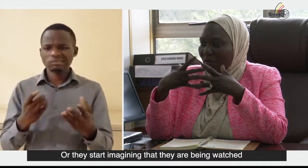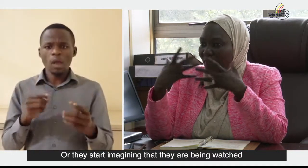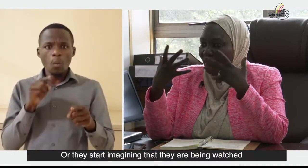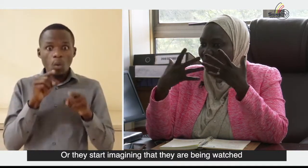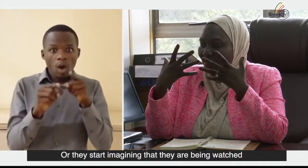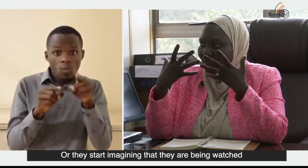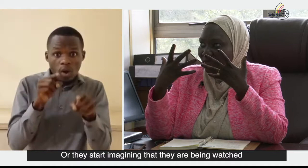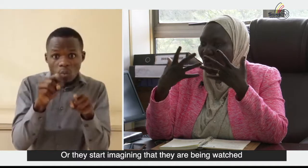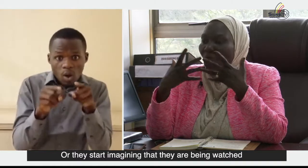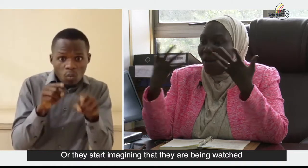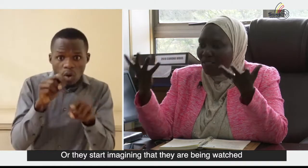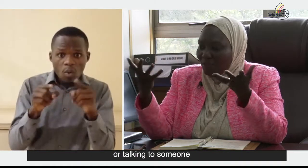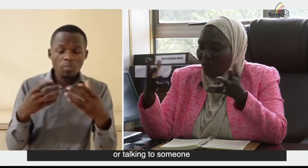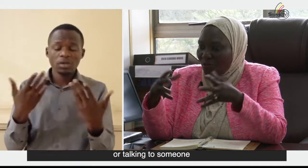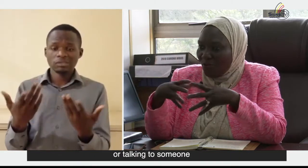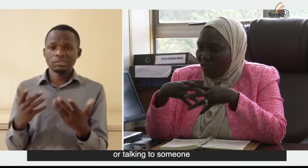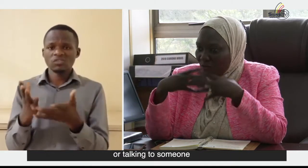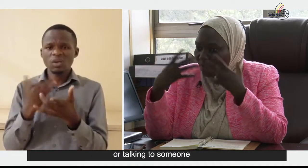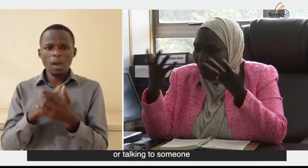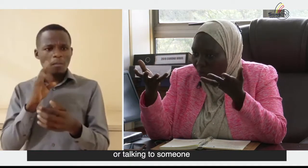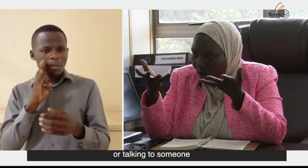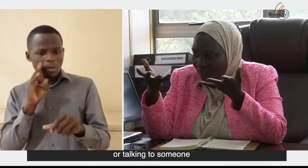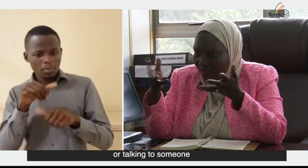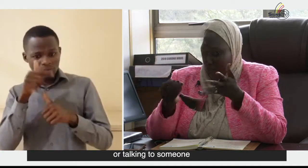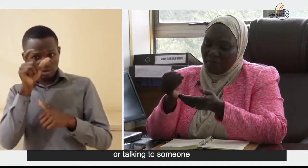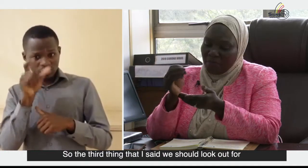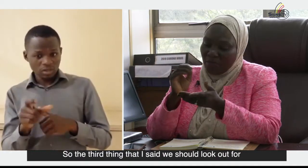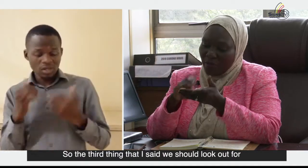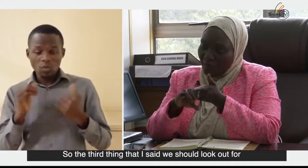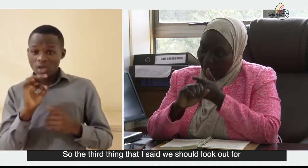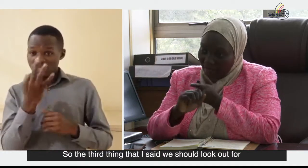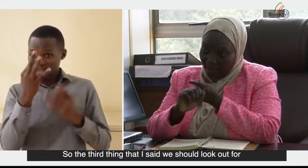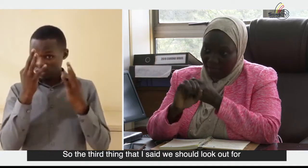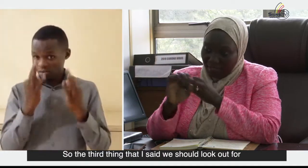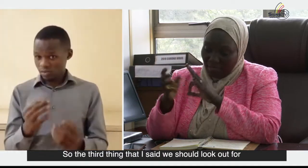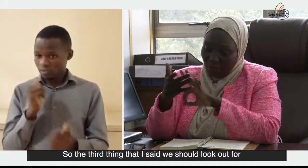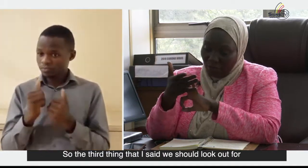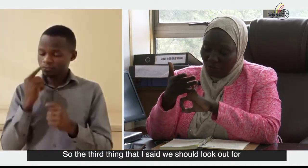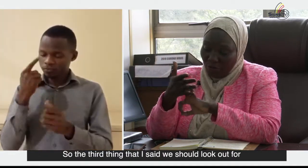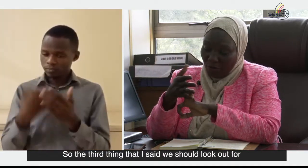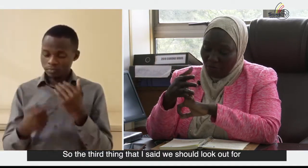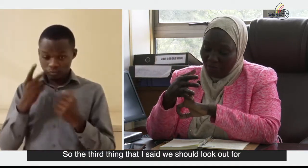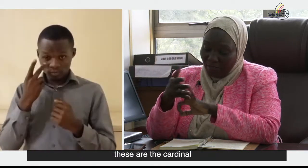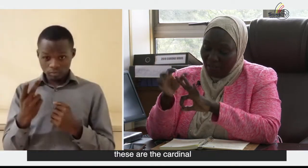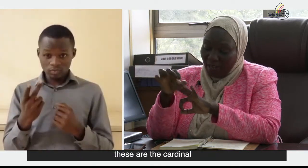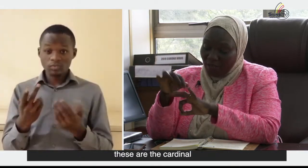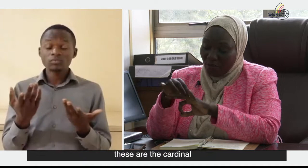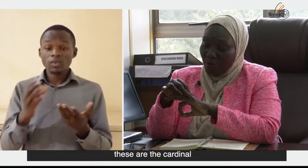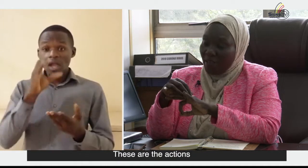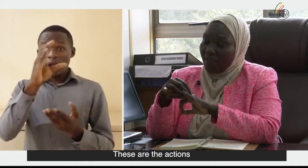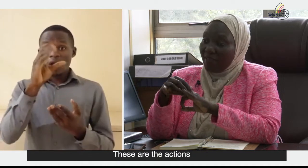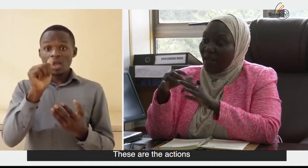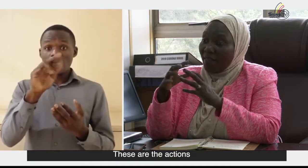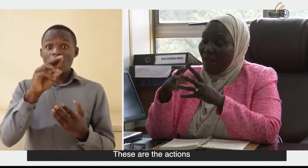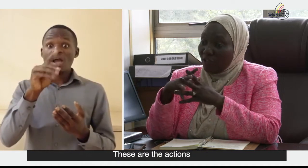being watched or talking to someone. So the third thing that I said we should look out for, these are the cardinal, is the other